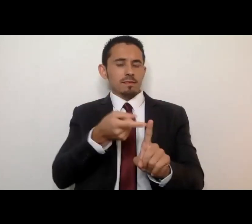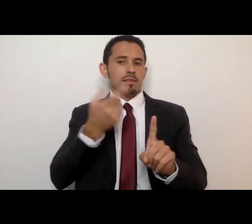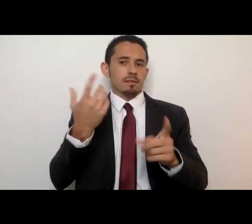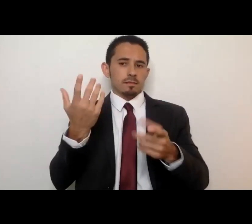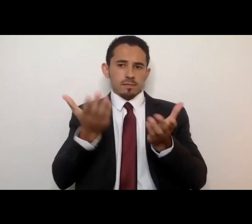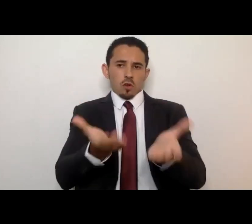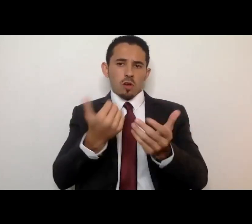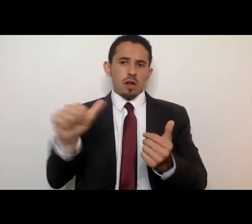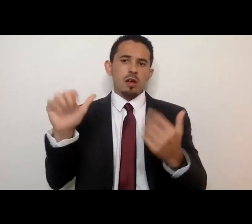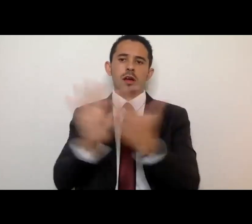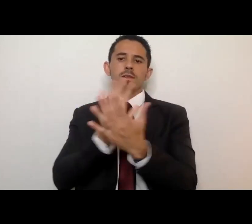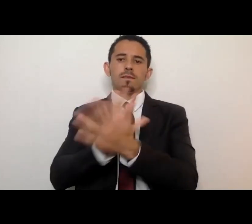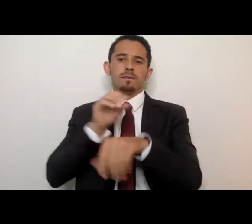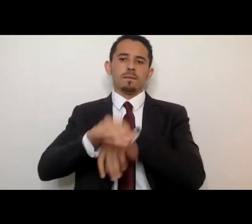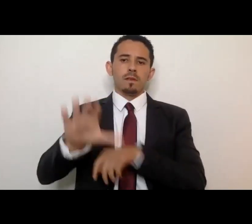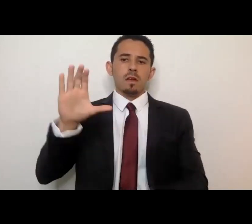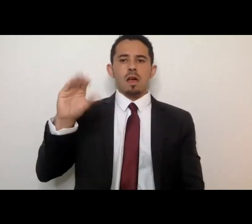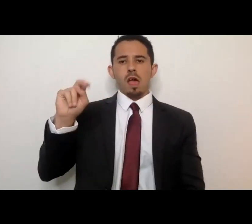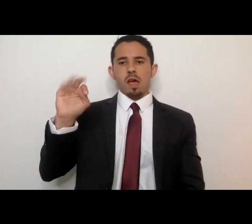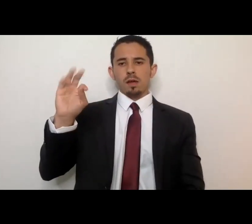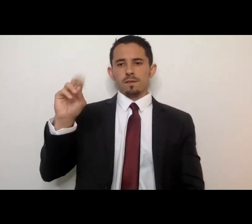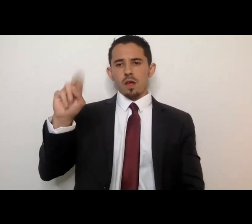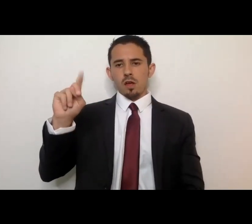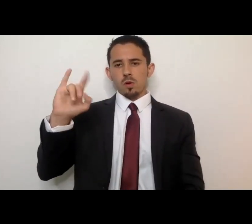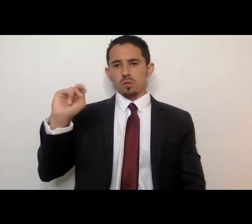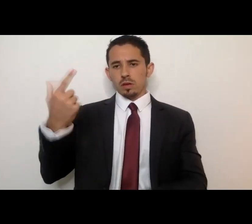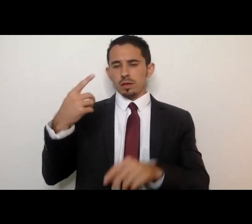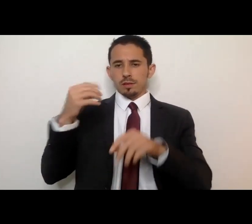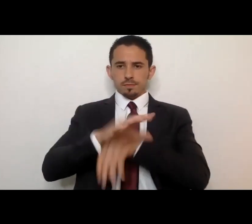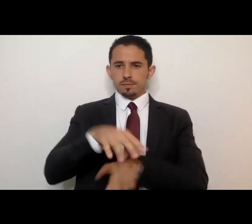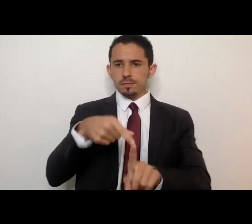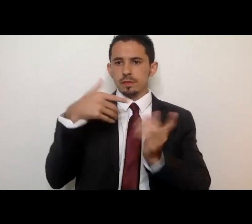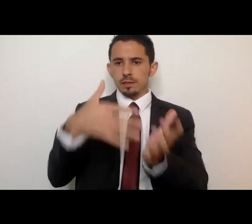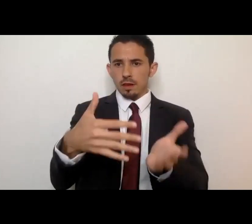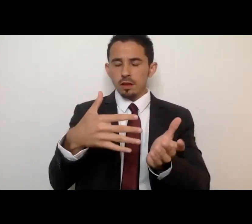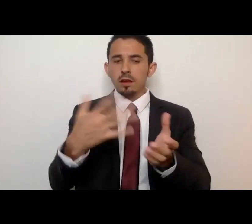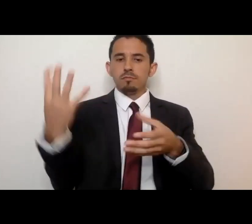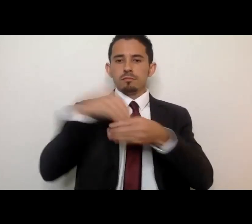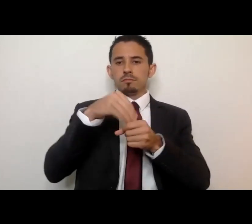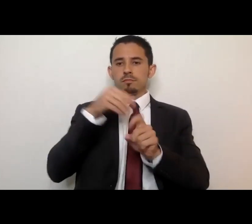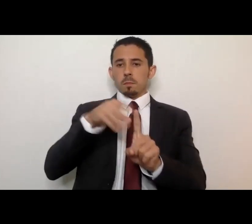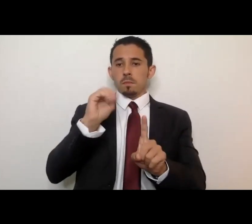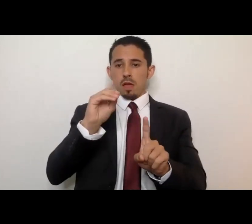which helps to detect if there exists any confounding variables in the model.